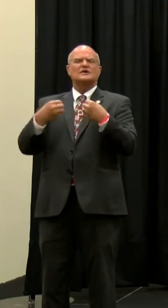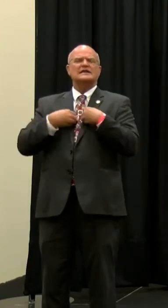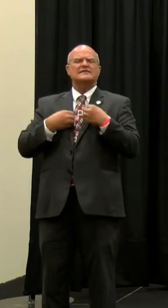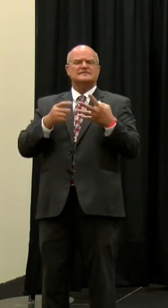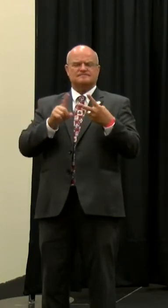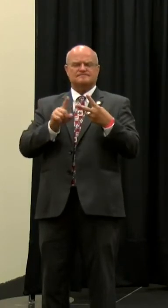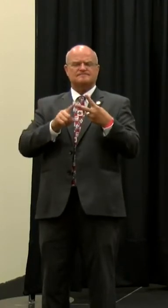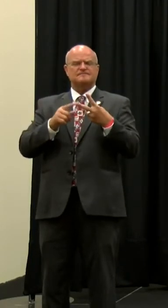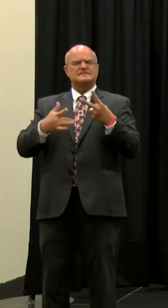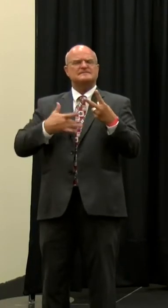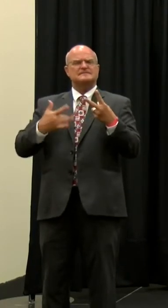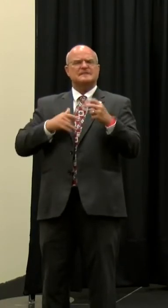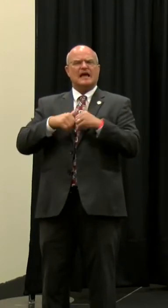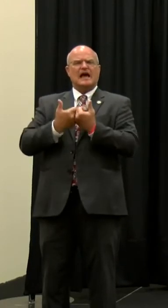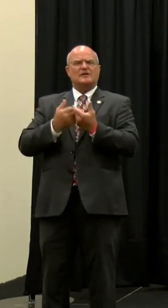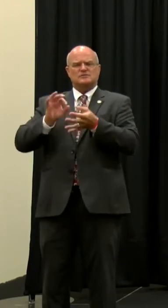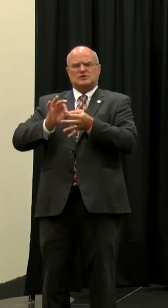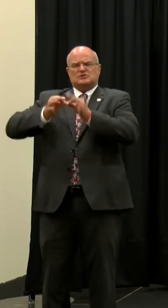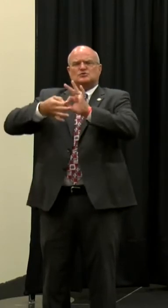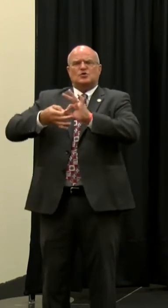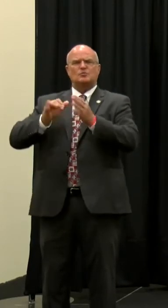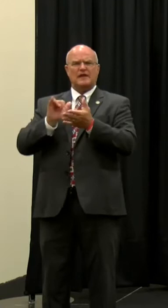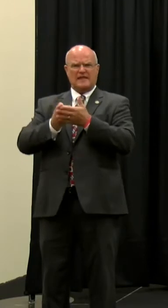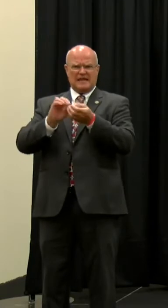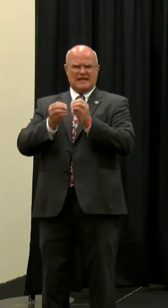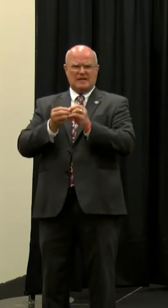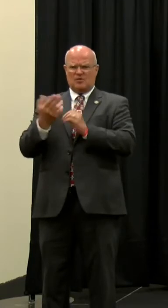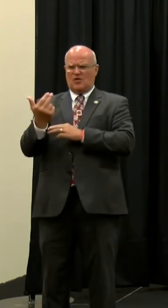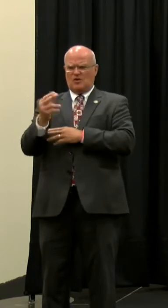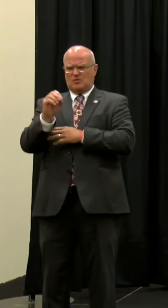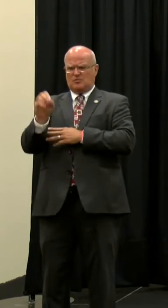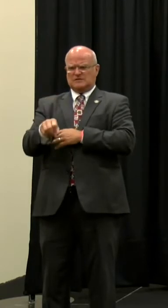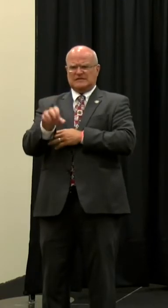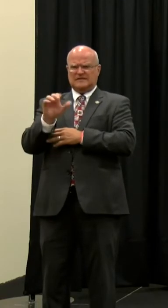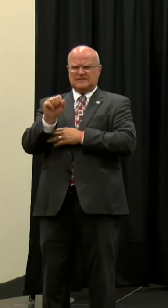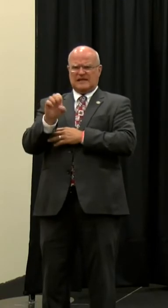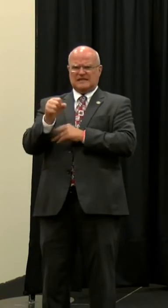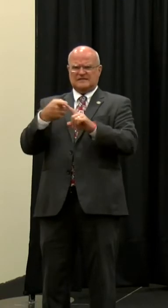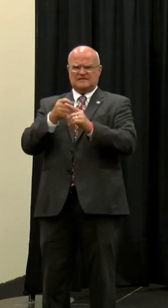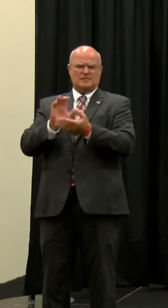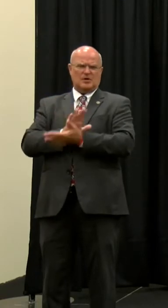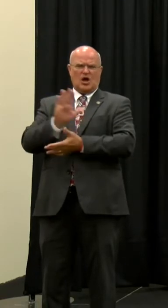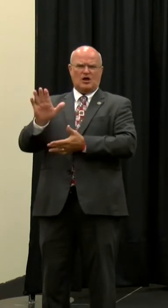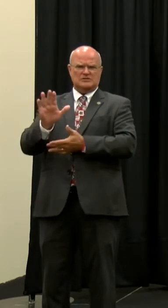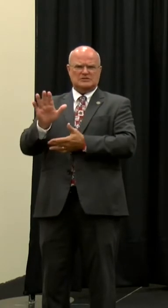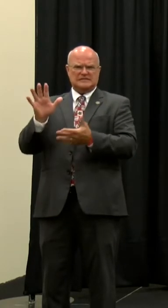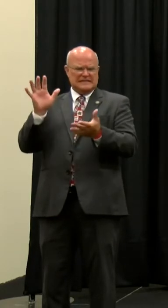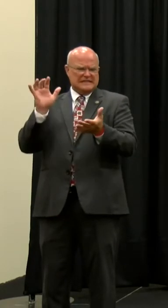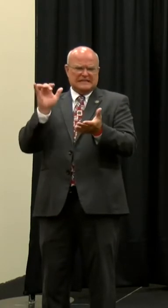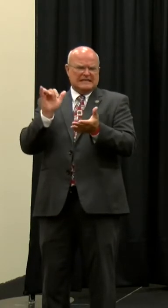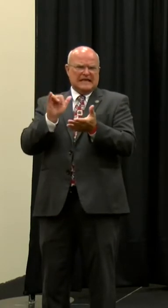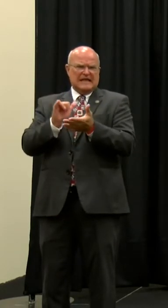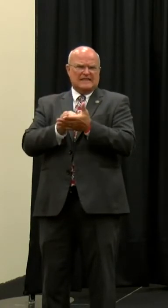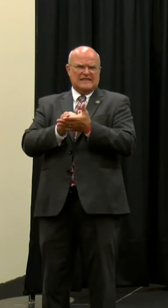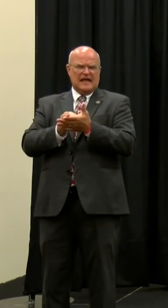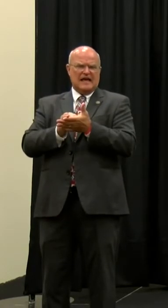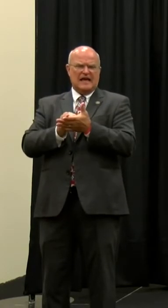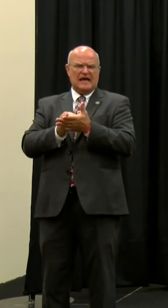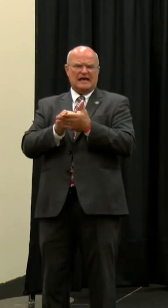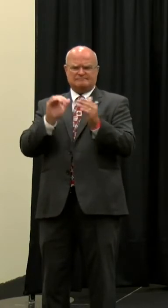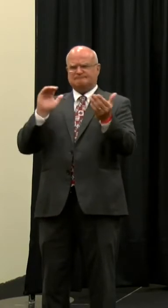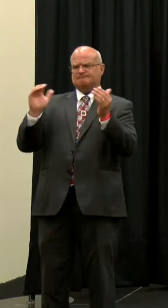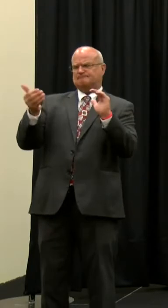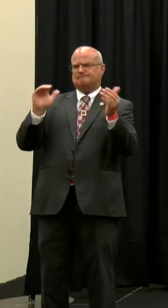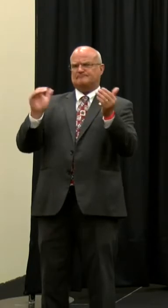of how we should interpret that number, 13% of cases from colleges? Is that proportionate to